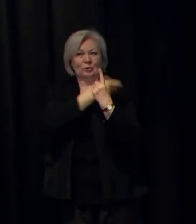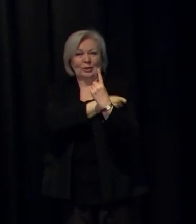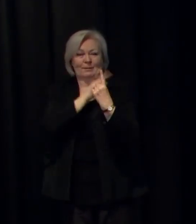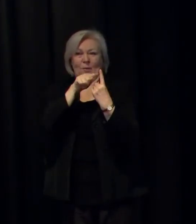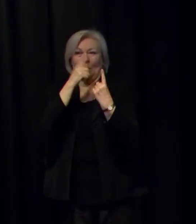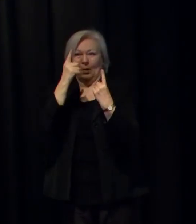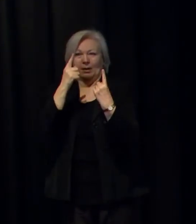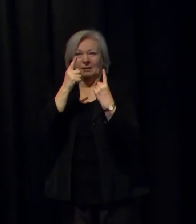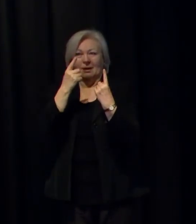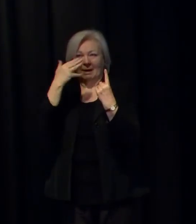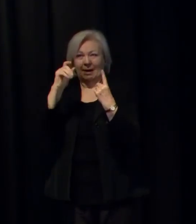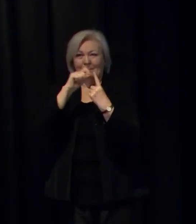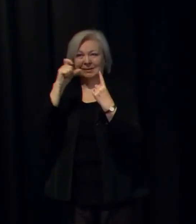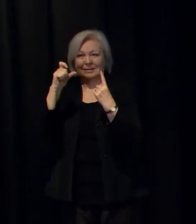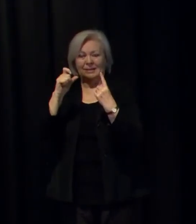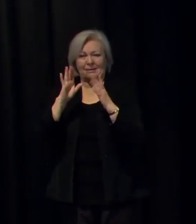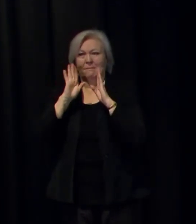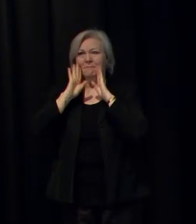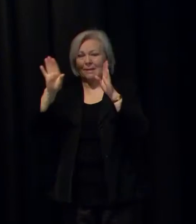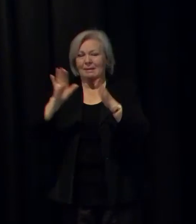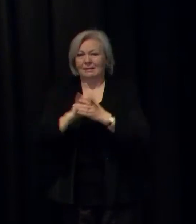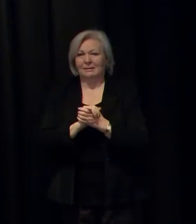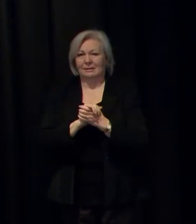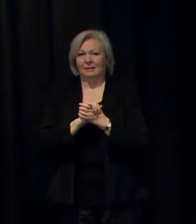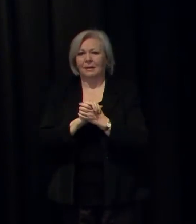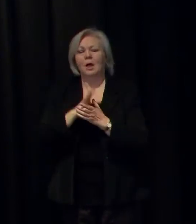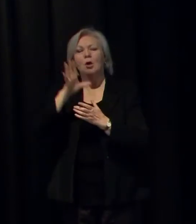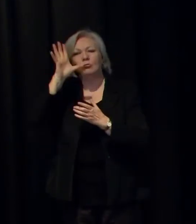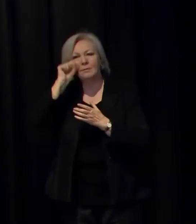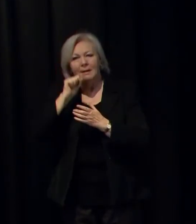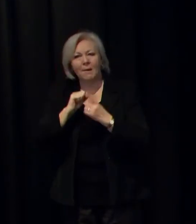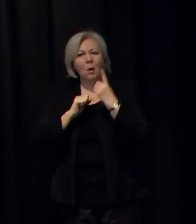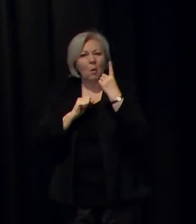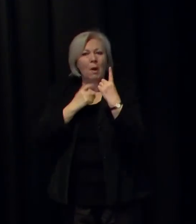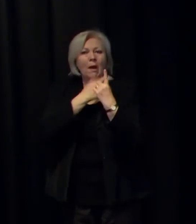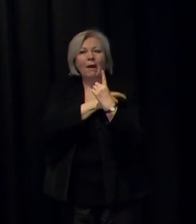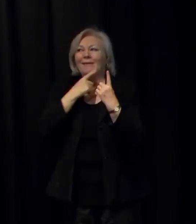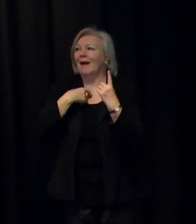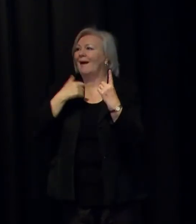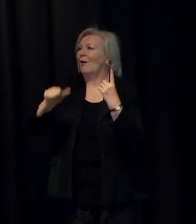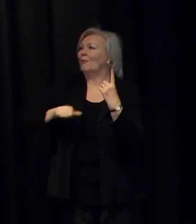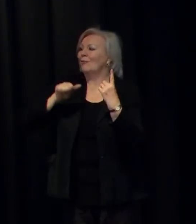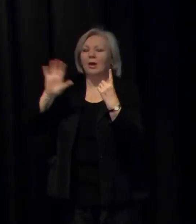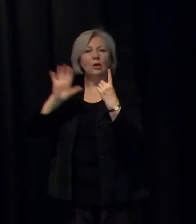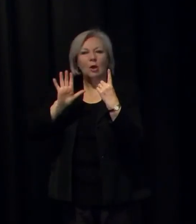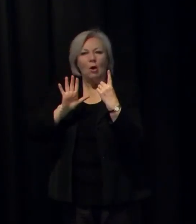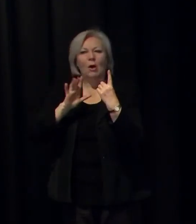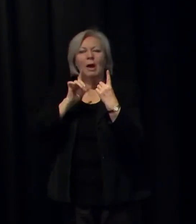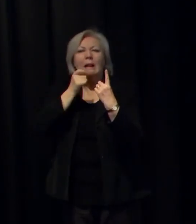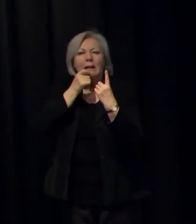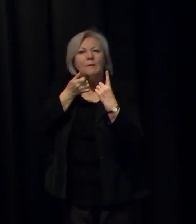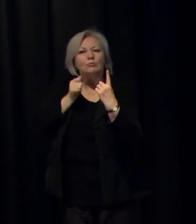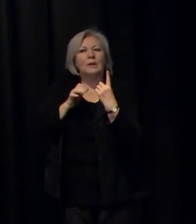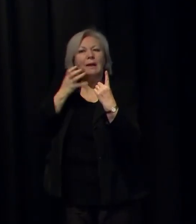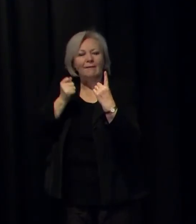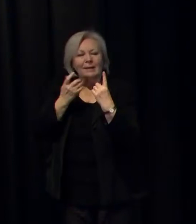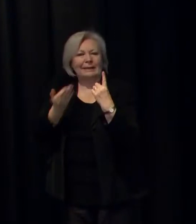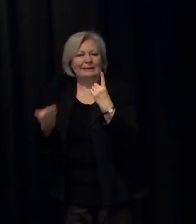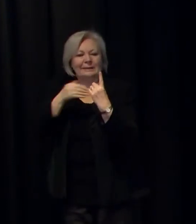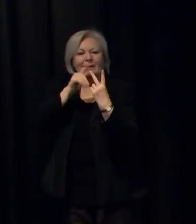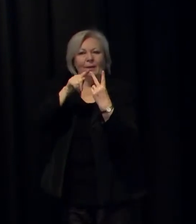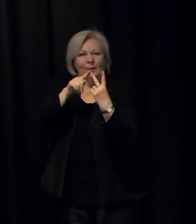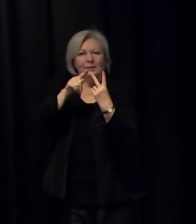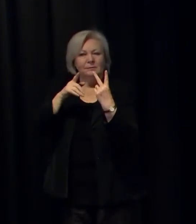amazing achievement. Now, single dose is not the same as double, but it does provide a significant degree of protection. So it's